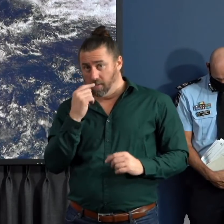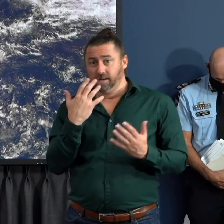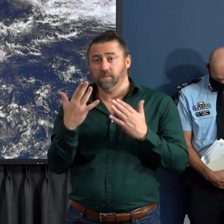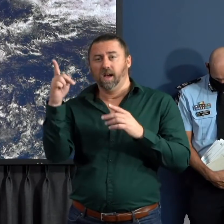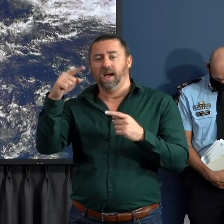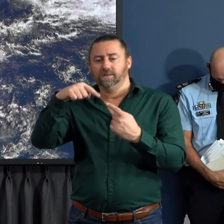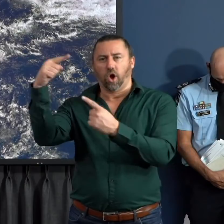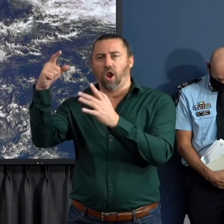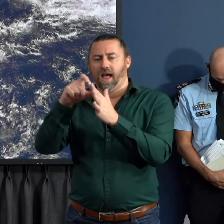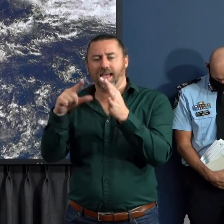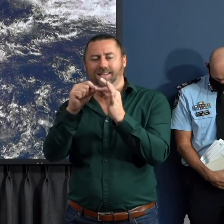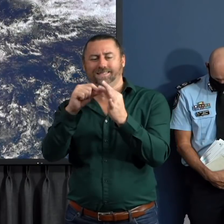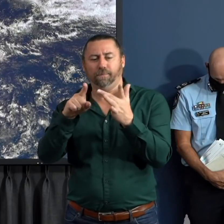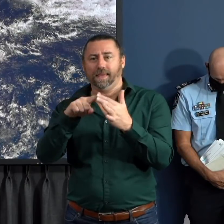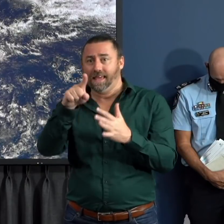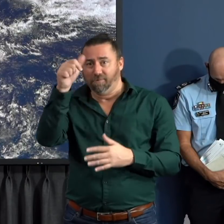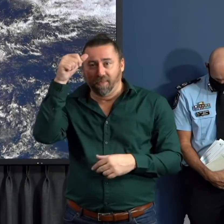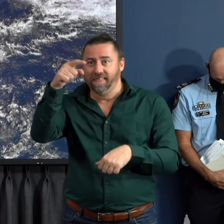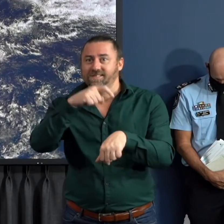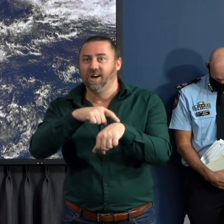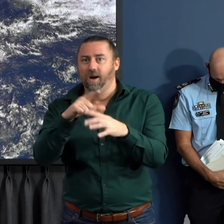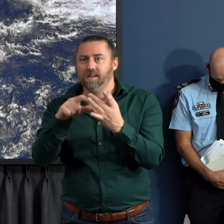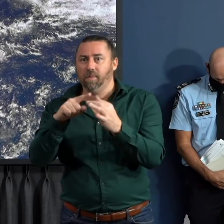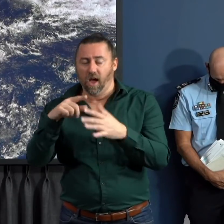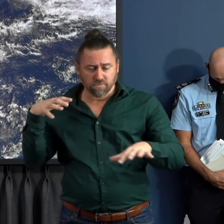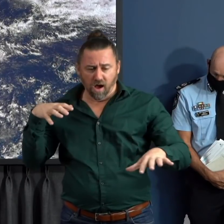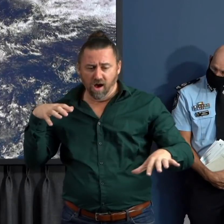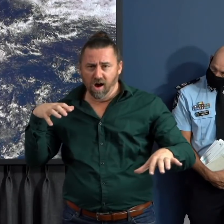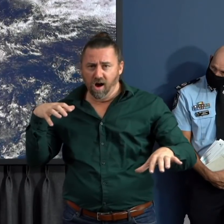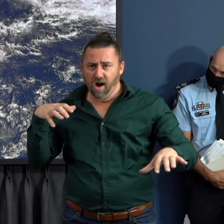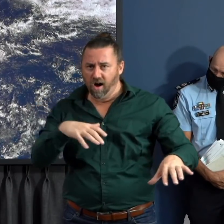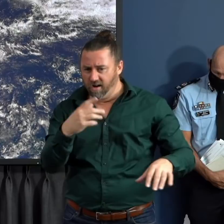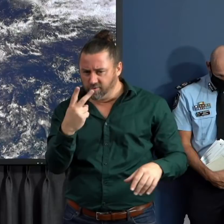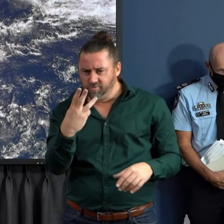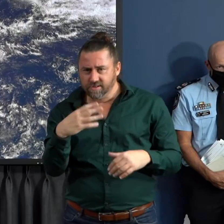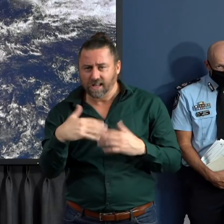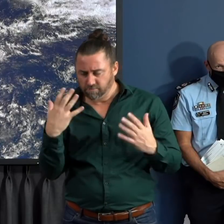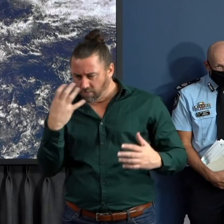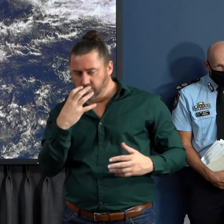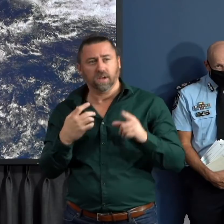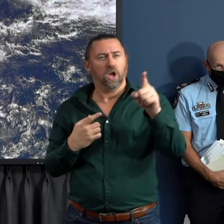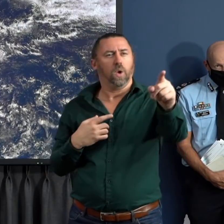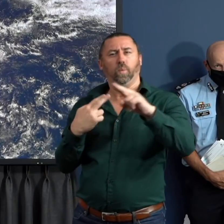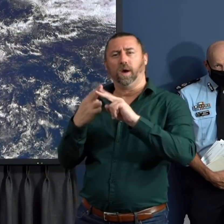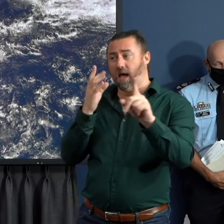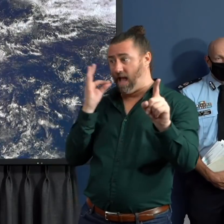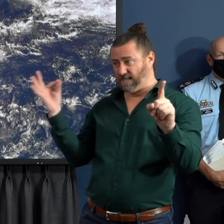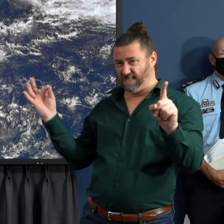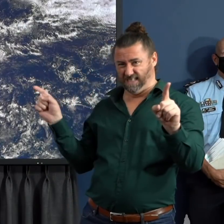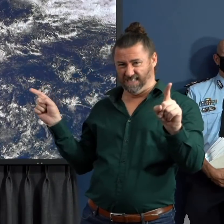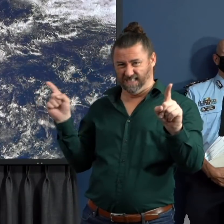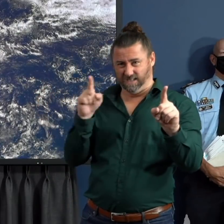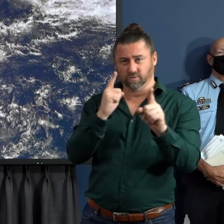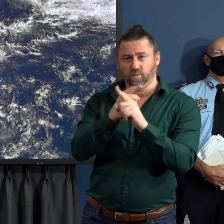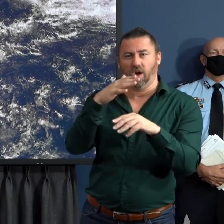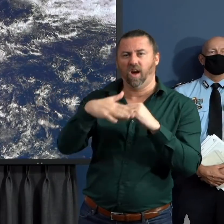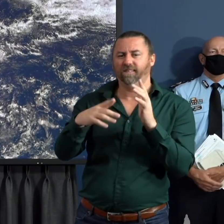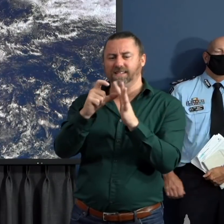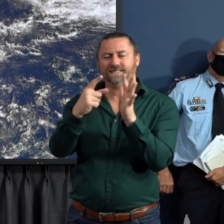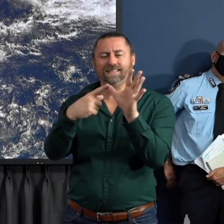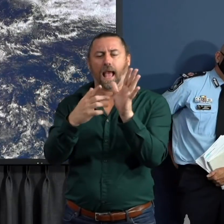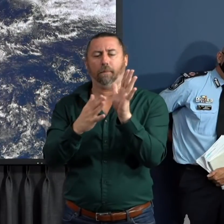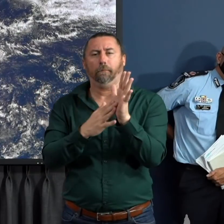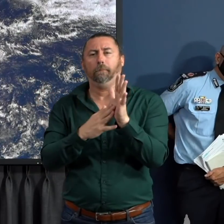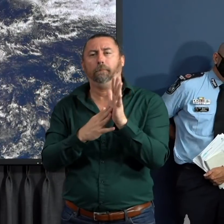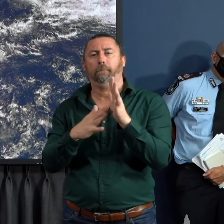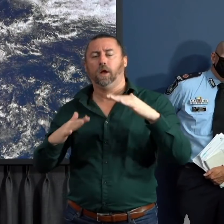Cyclone Debbie. People can remember how much rain there was during that particular period. But just quickly, I just wanted, while we're talking about the dams,